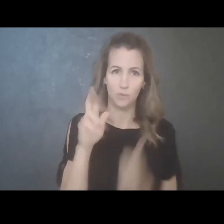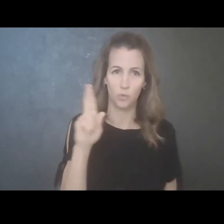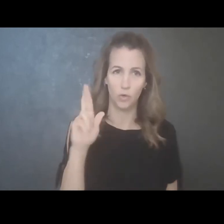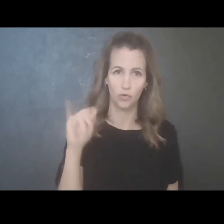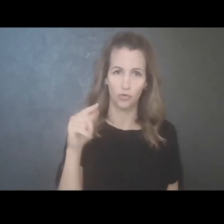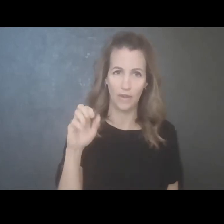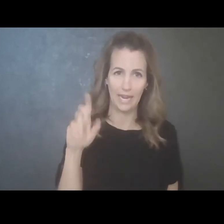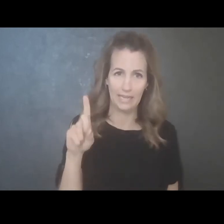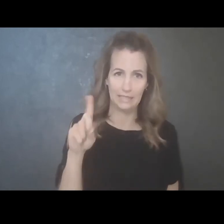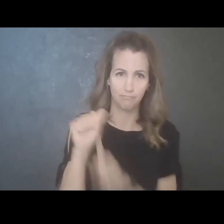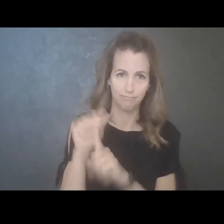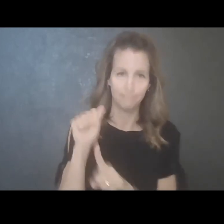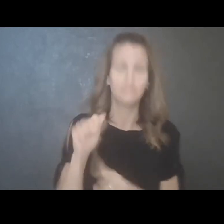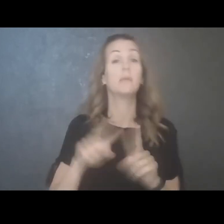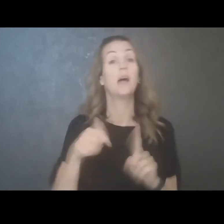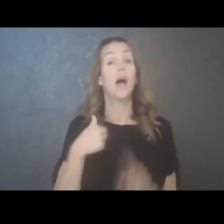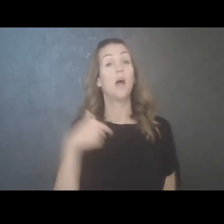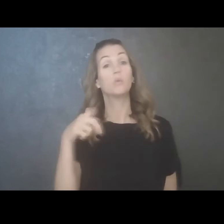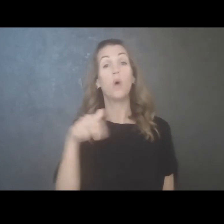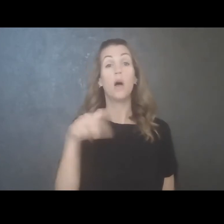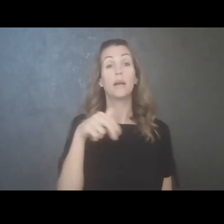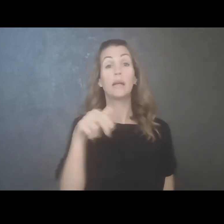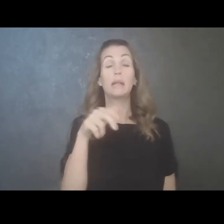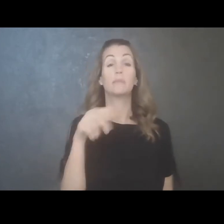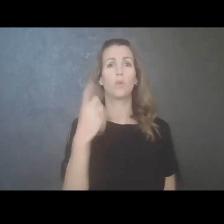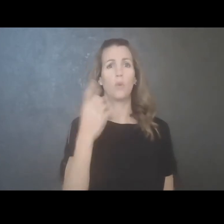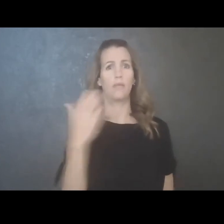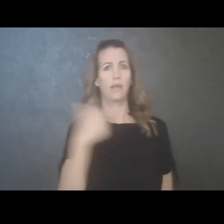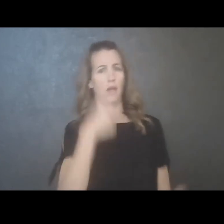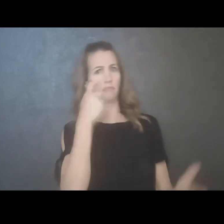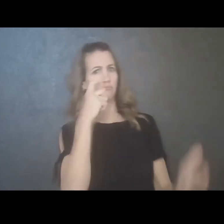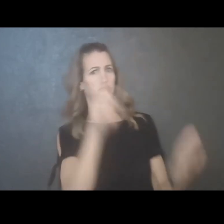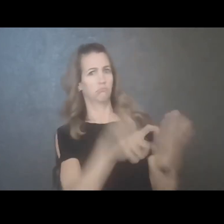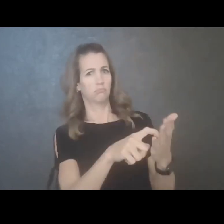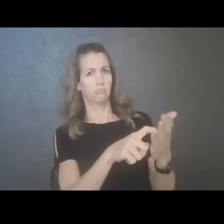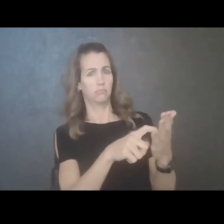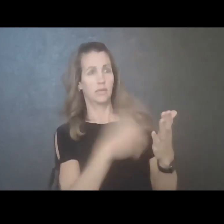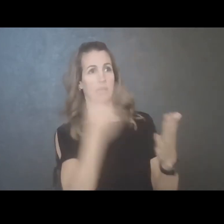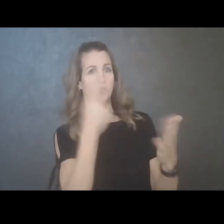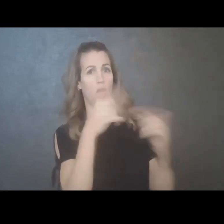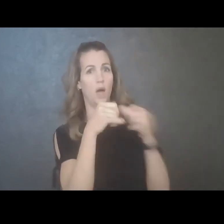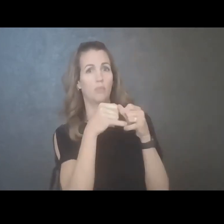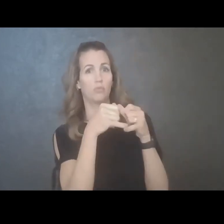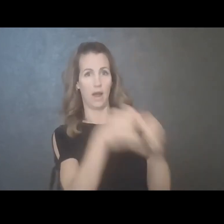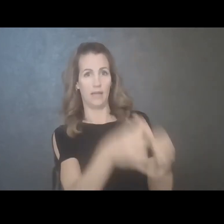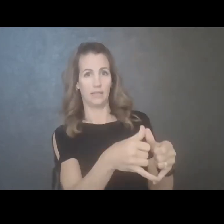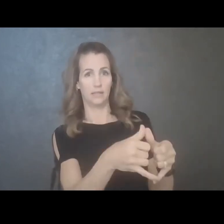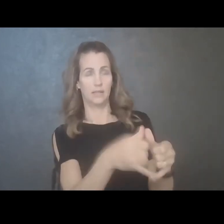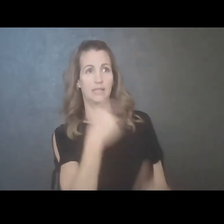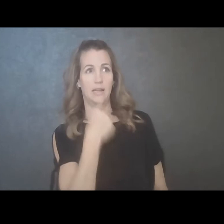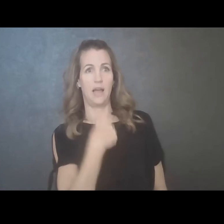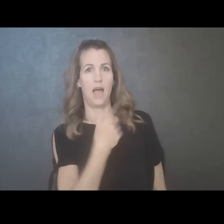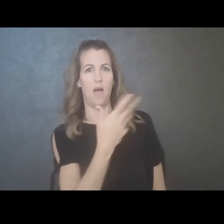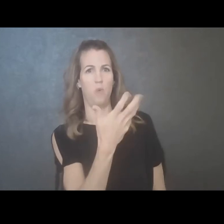as I was walking through, there was one thing that stood out to me the most. There was a prize when I went to this carnival. I said, I need that. That's